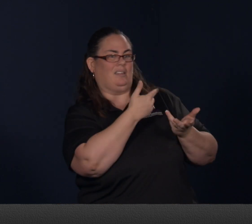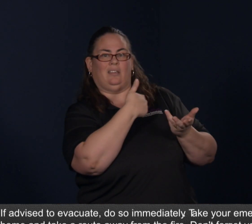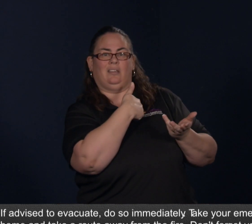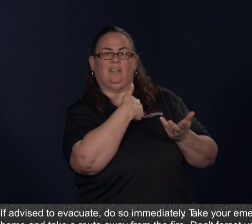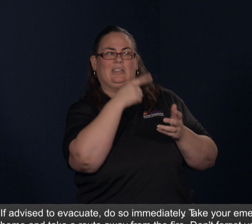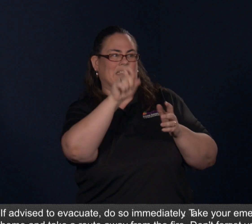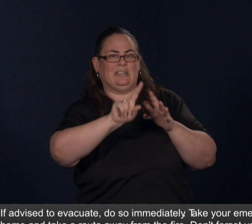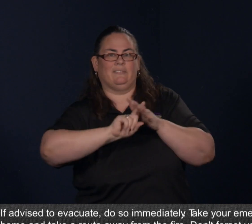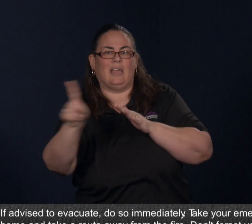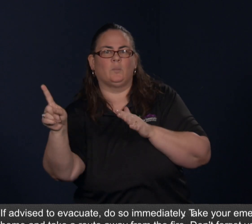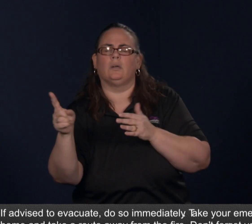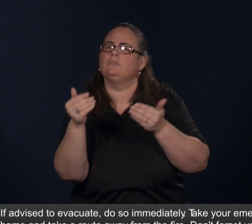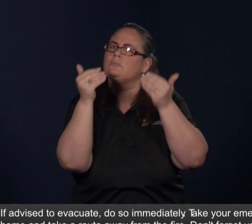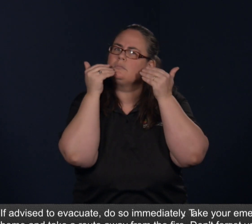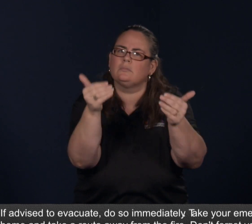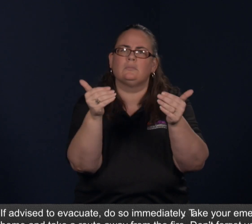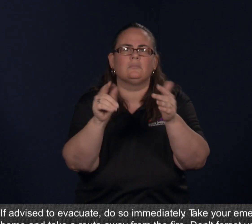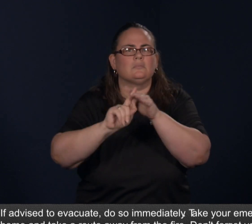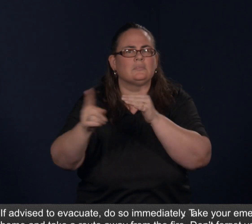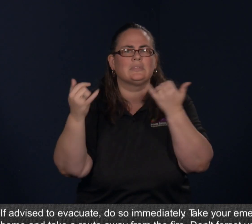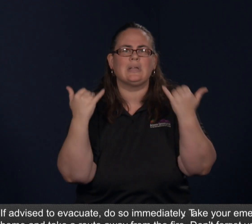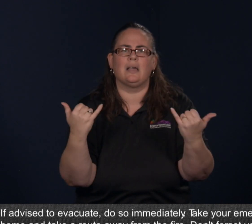If advised to evacuate, do so immediately.